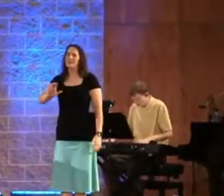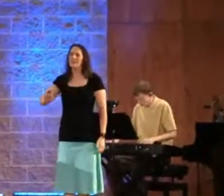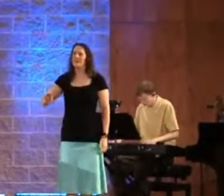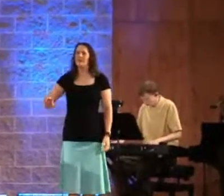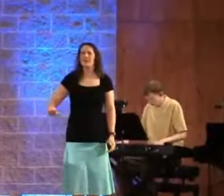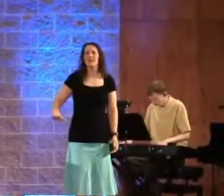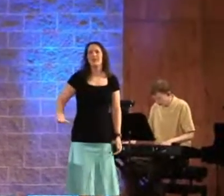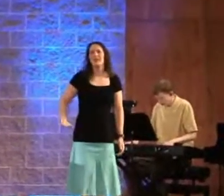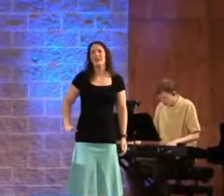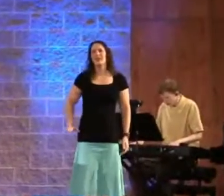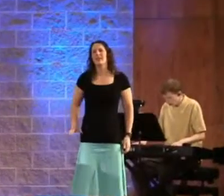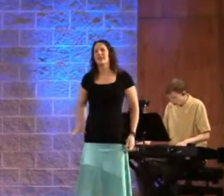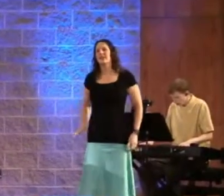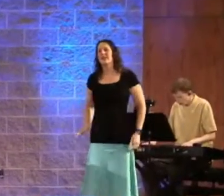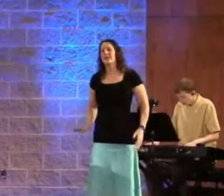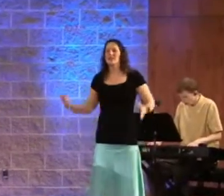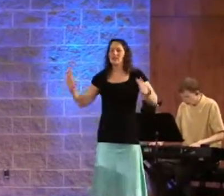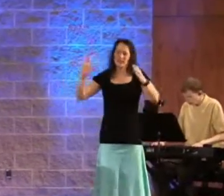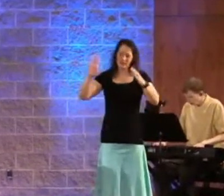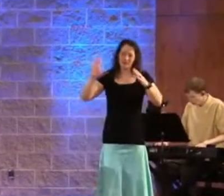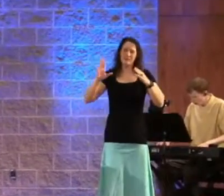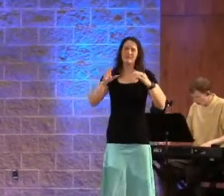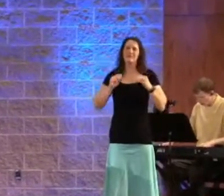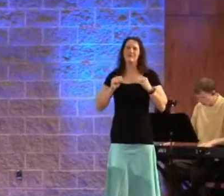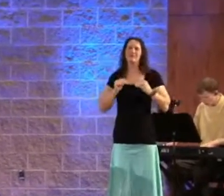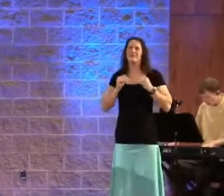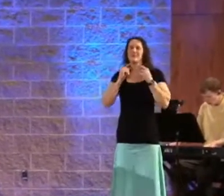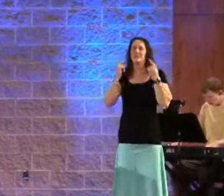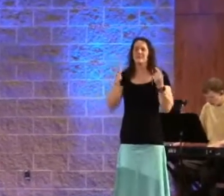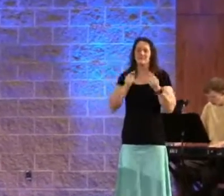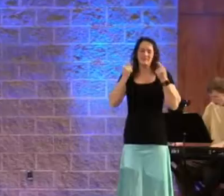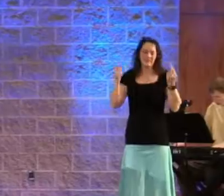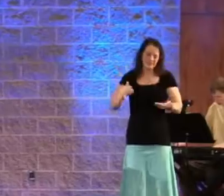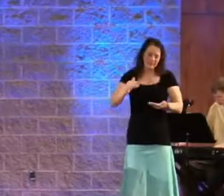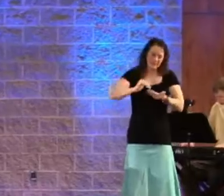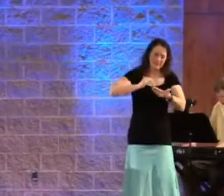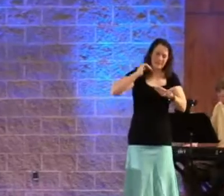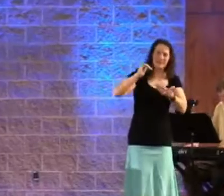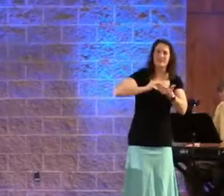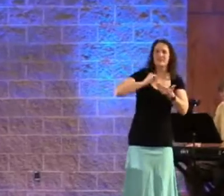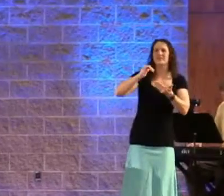Christ that covers me and makes this dead man's